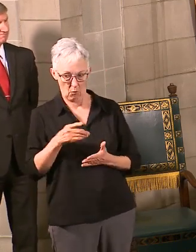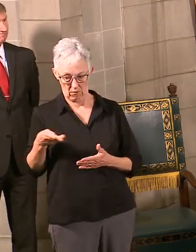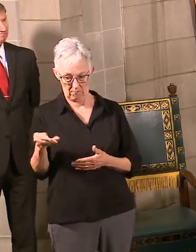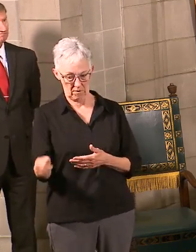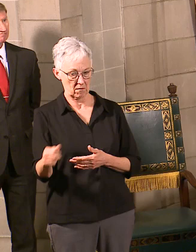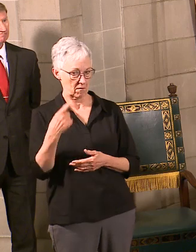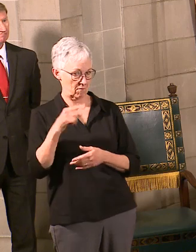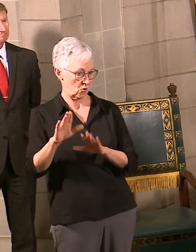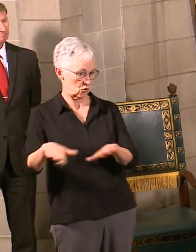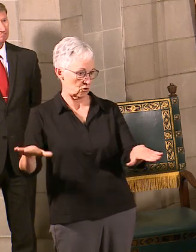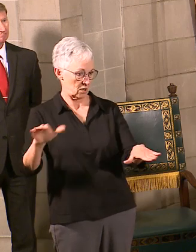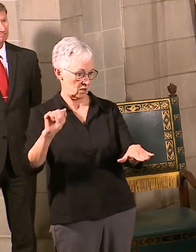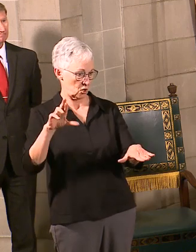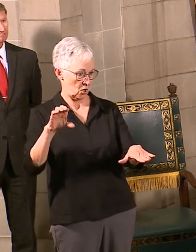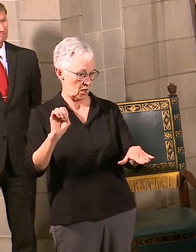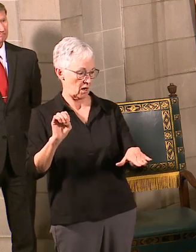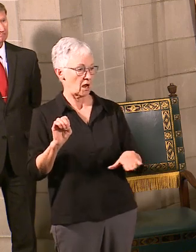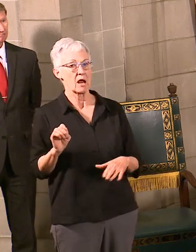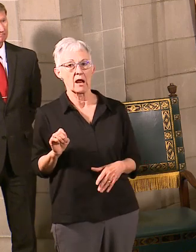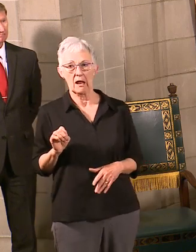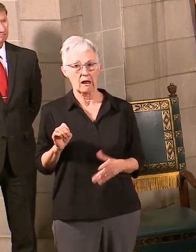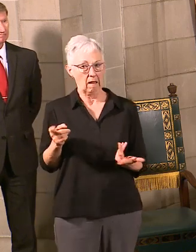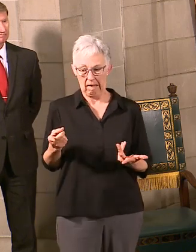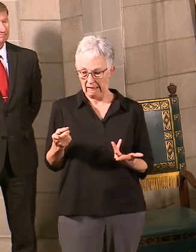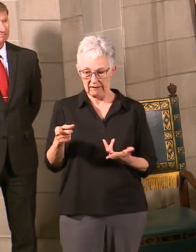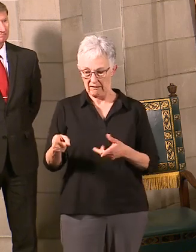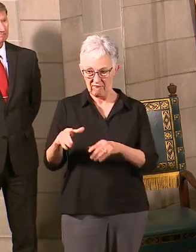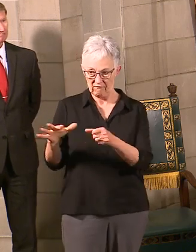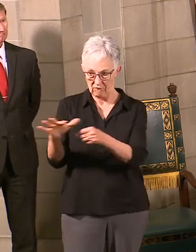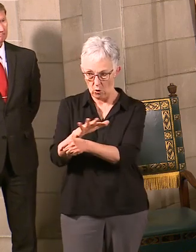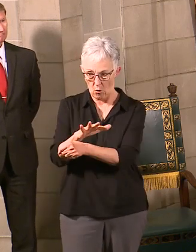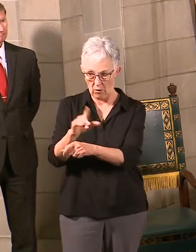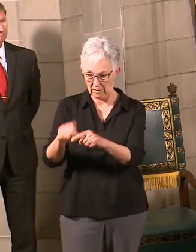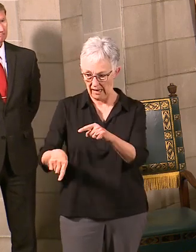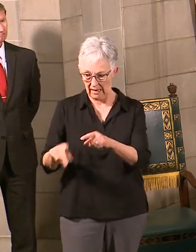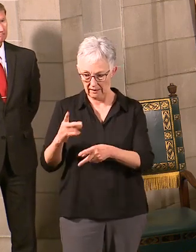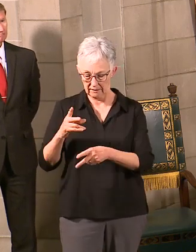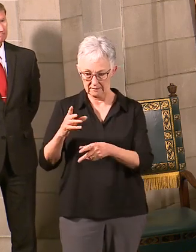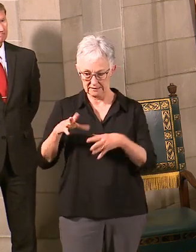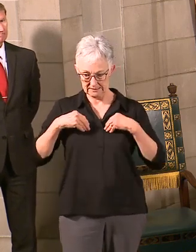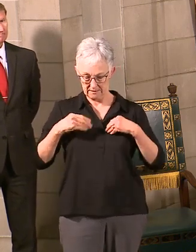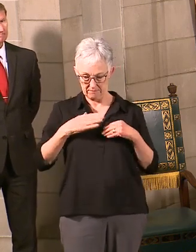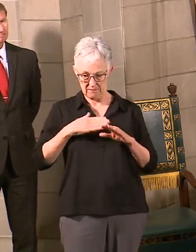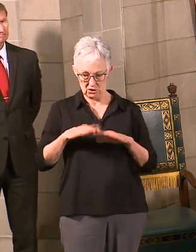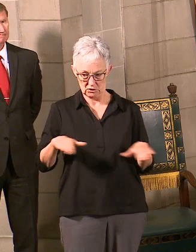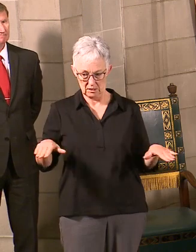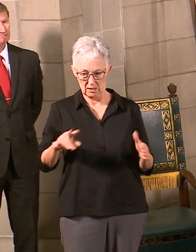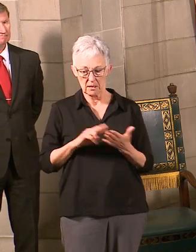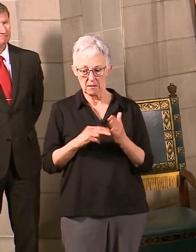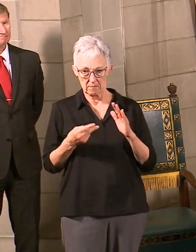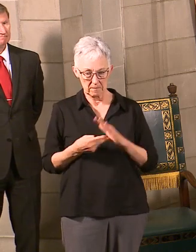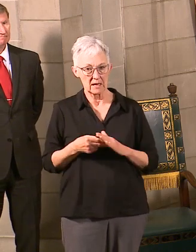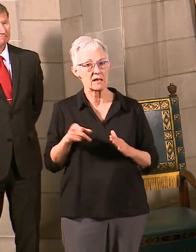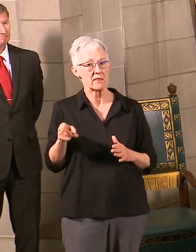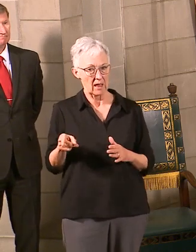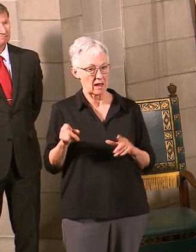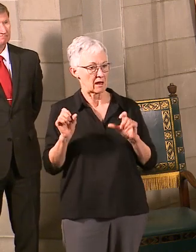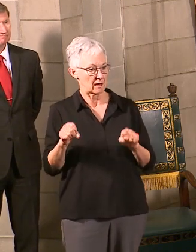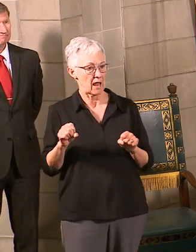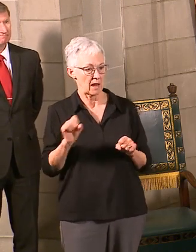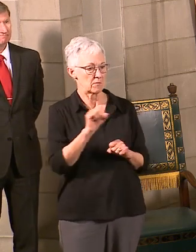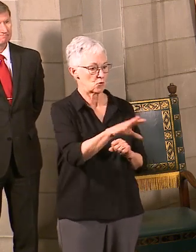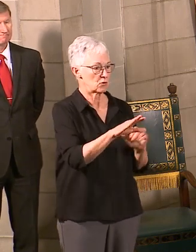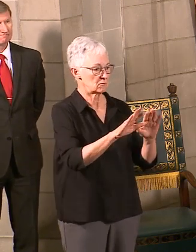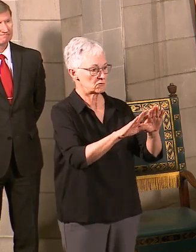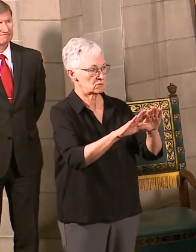of using a license-exempt in-home child care provider. This is an individual who will go to the home of the child to provide the care.